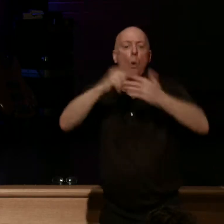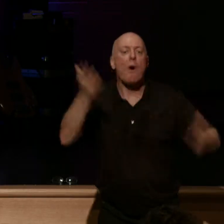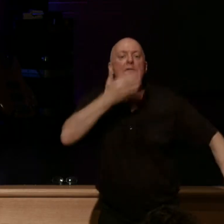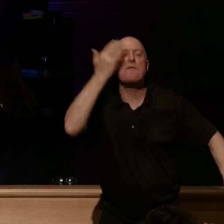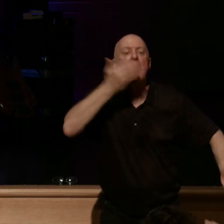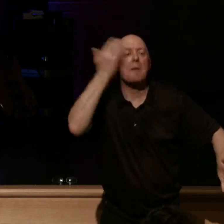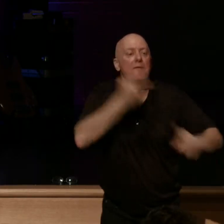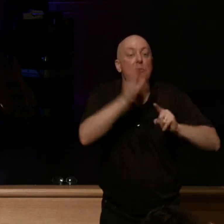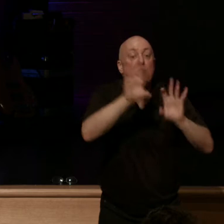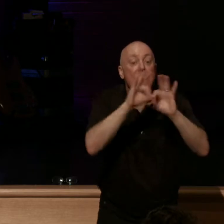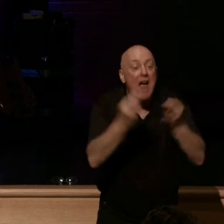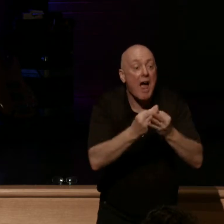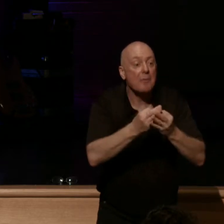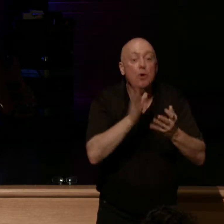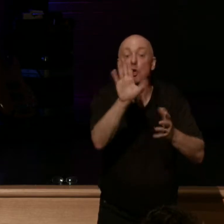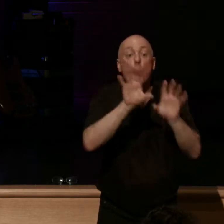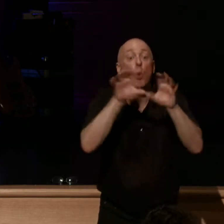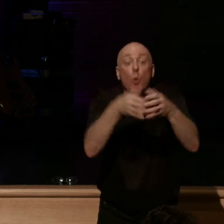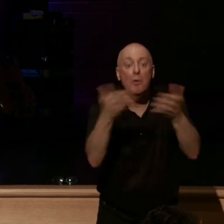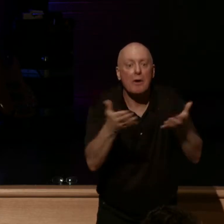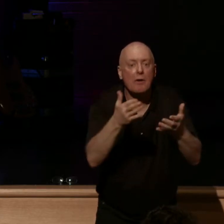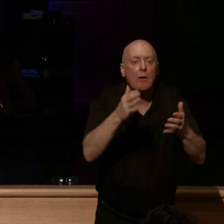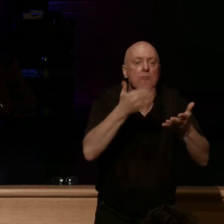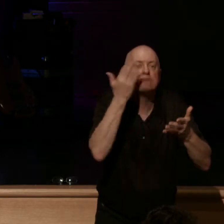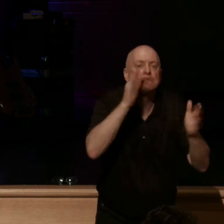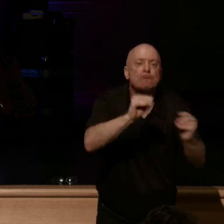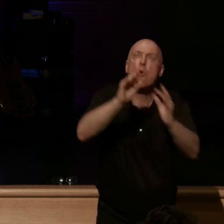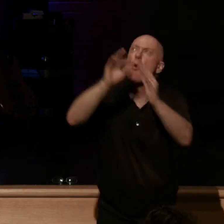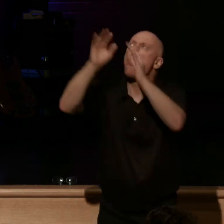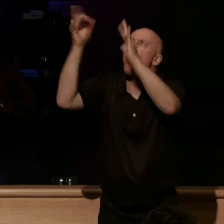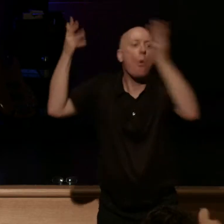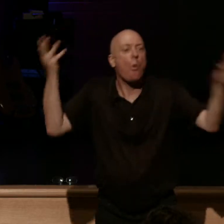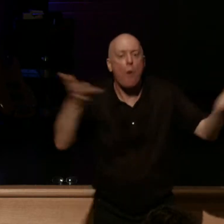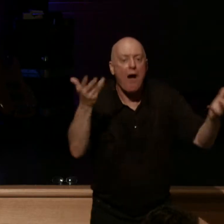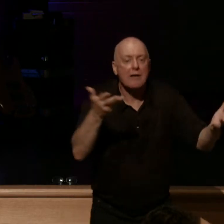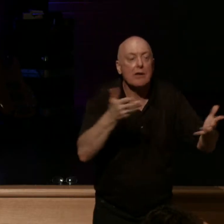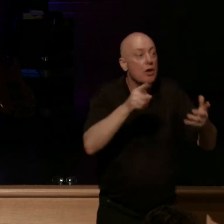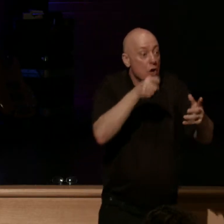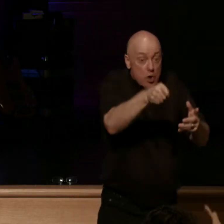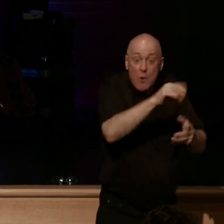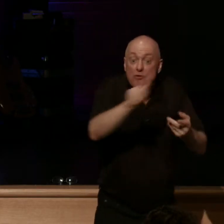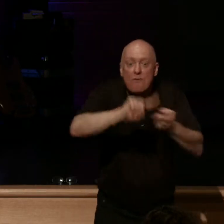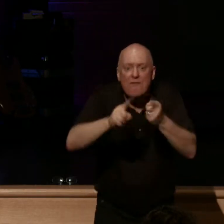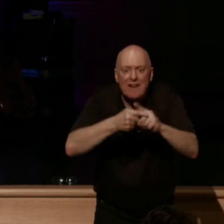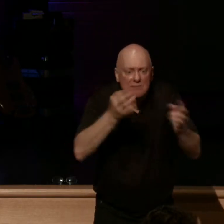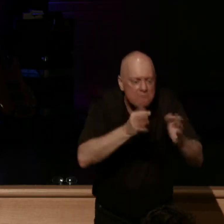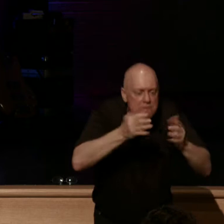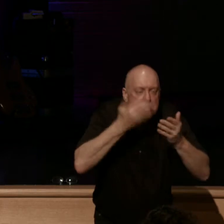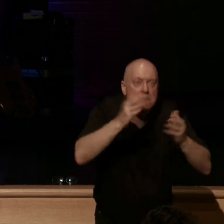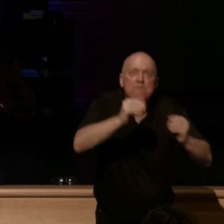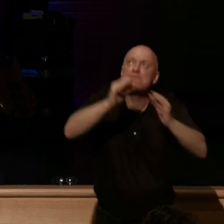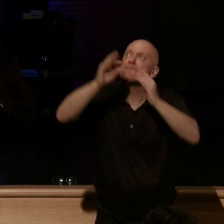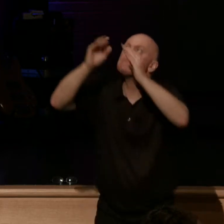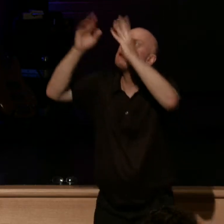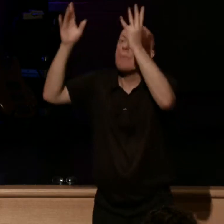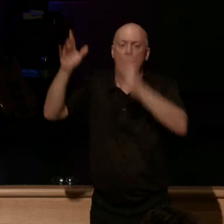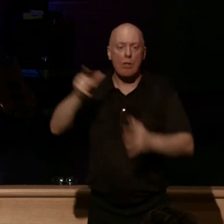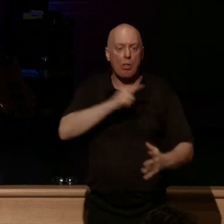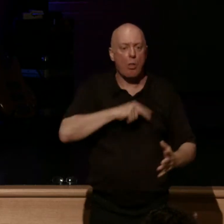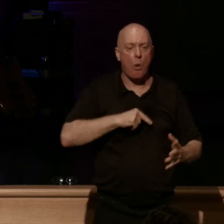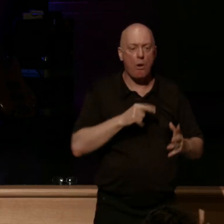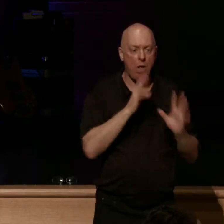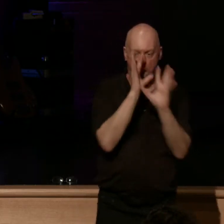fragrance is coming up from the group that you're a part of here in this church? What fragrance is coming up from you and the friends that are here? The Lord is so